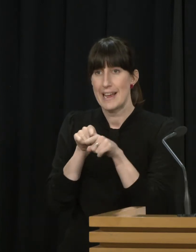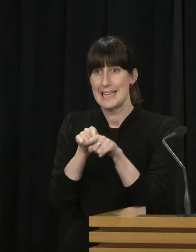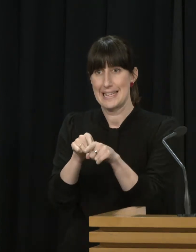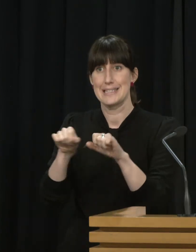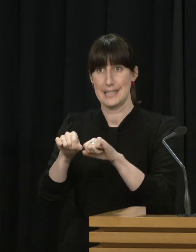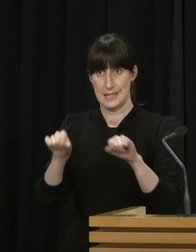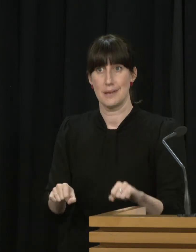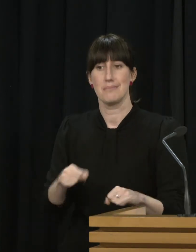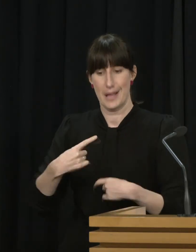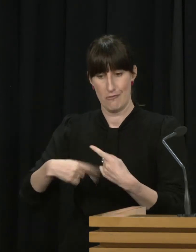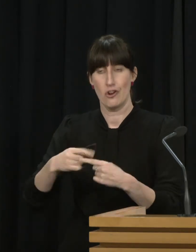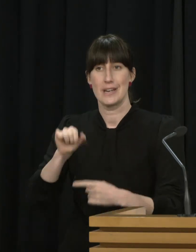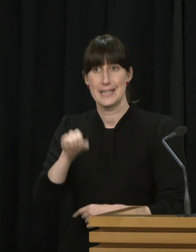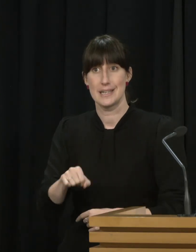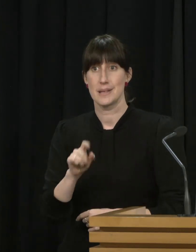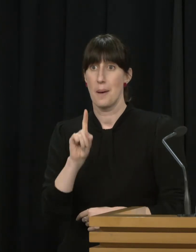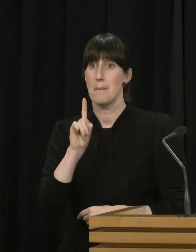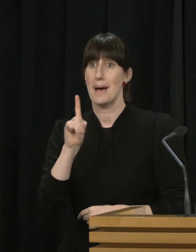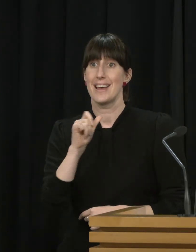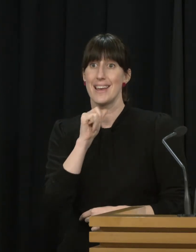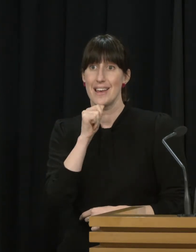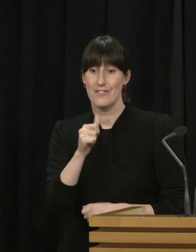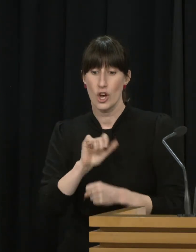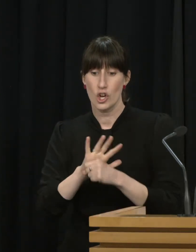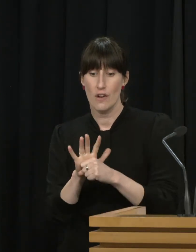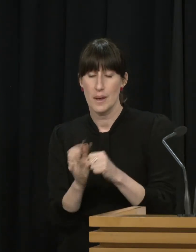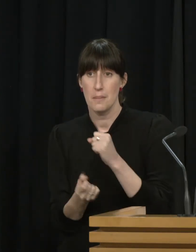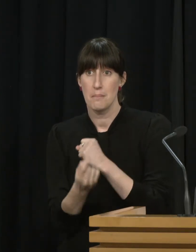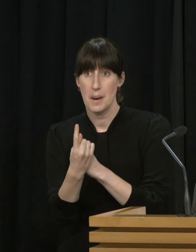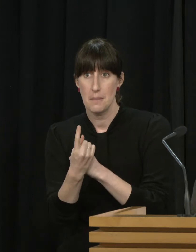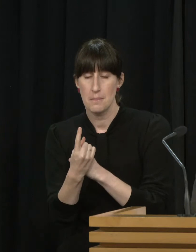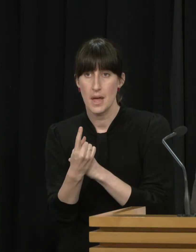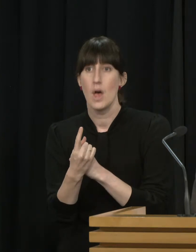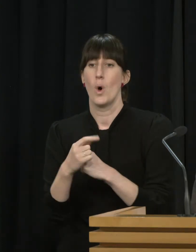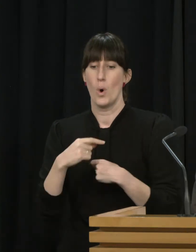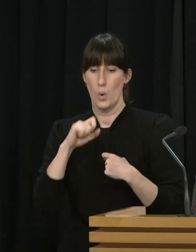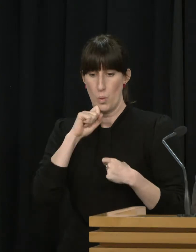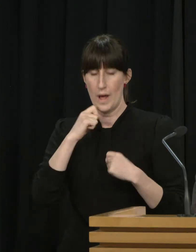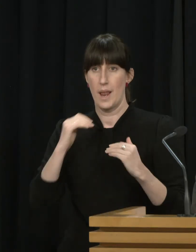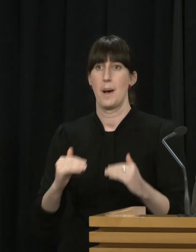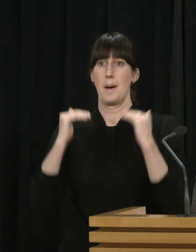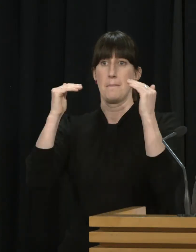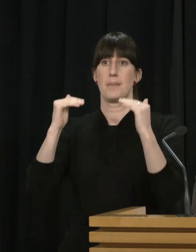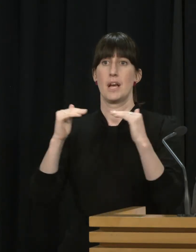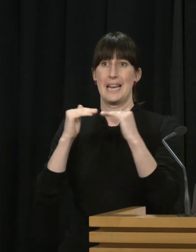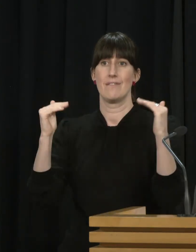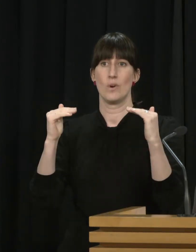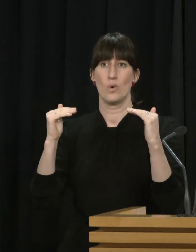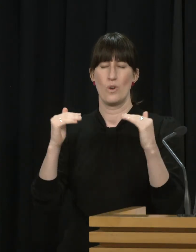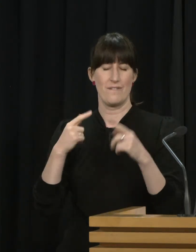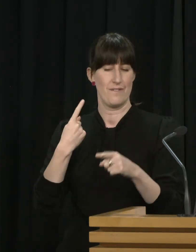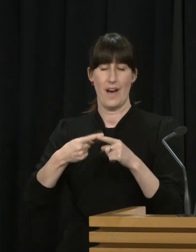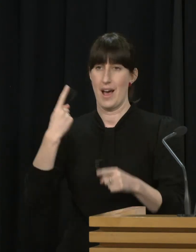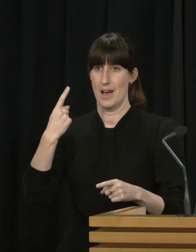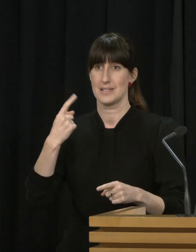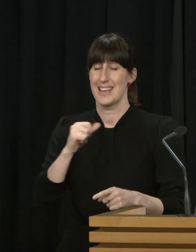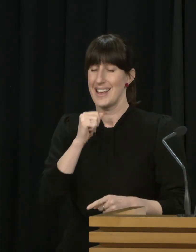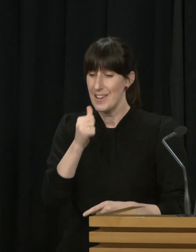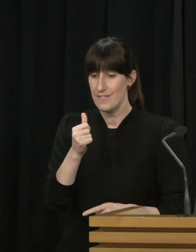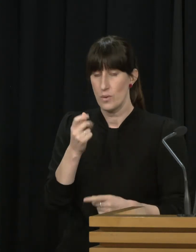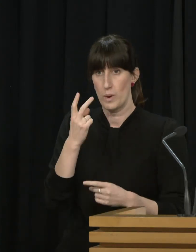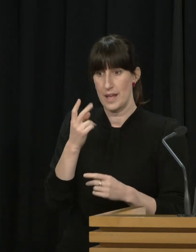systems, but we would also look to escalate alert levels quickly in the event that we discovered a case